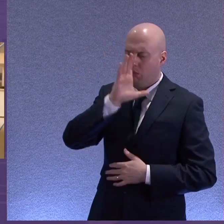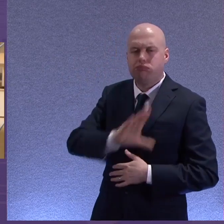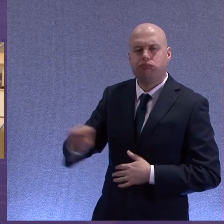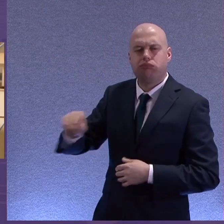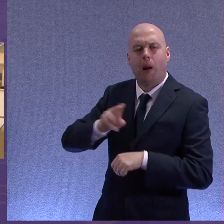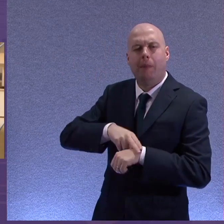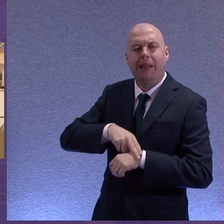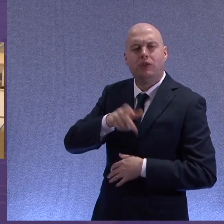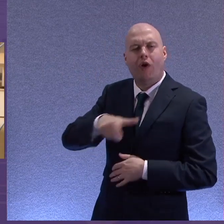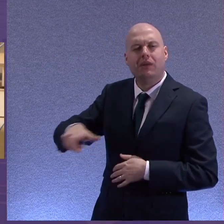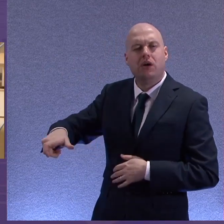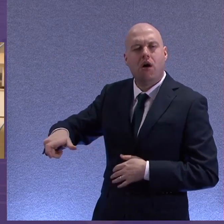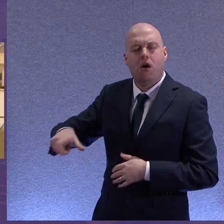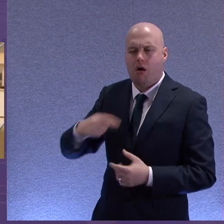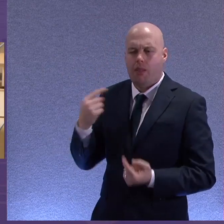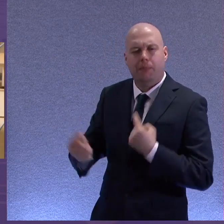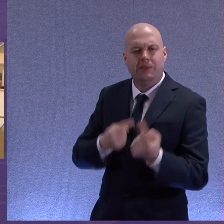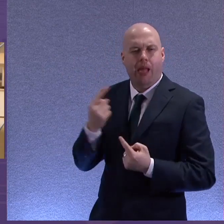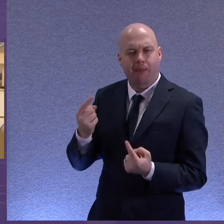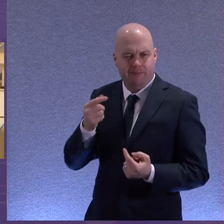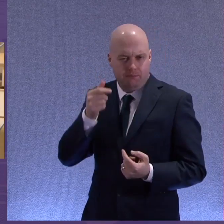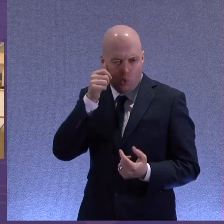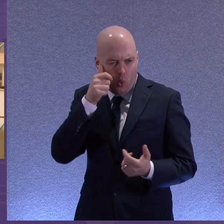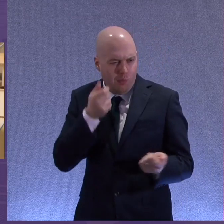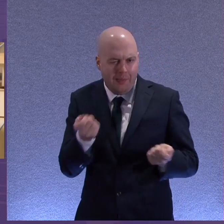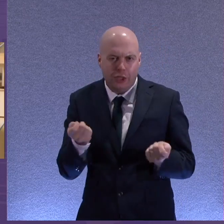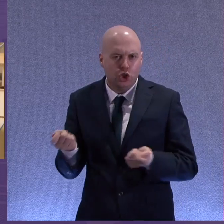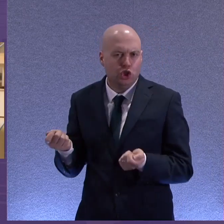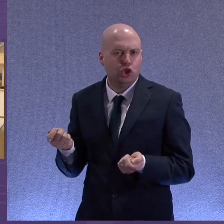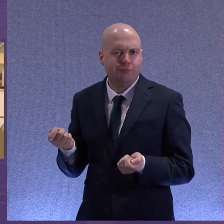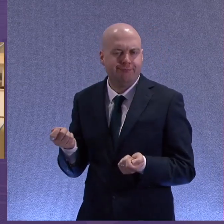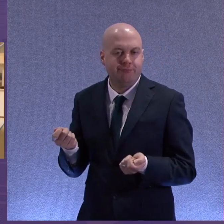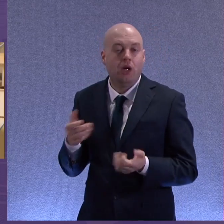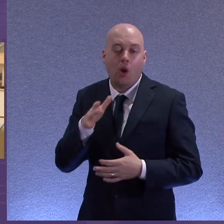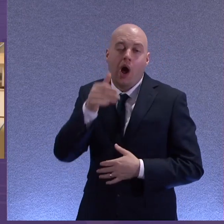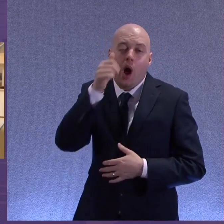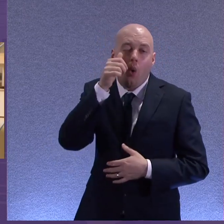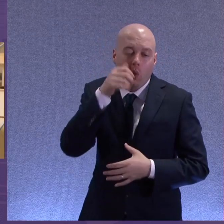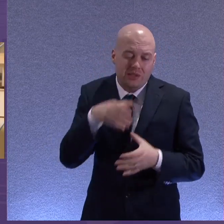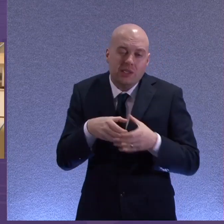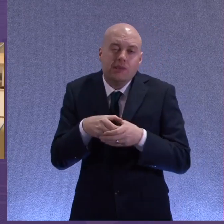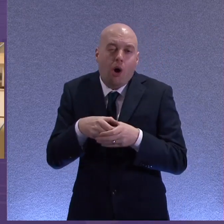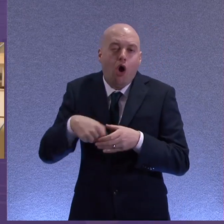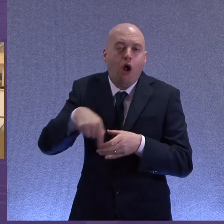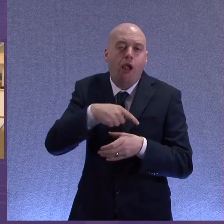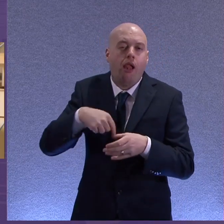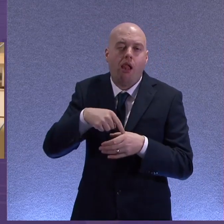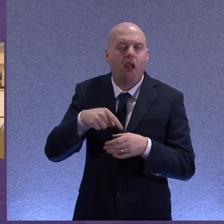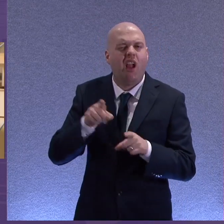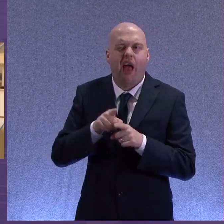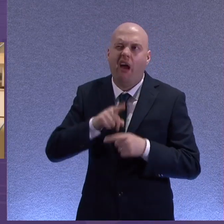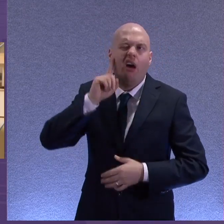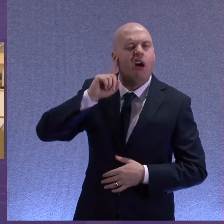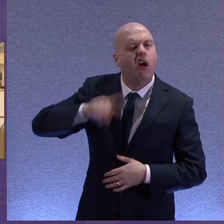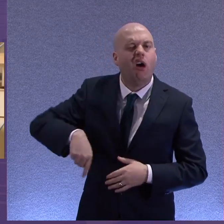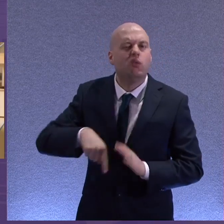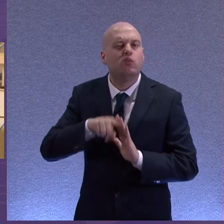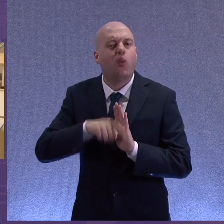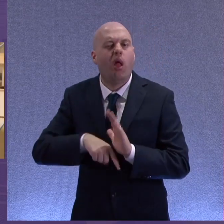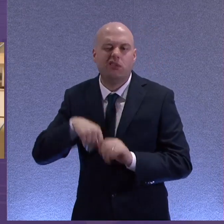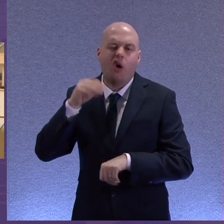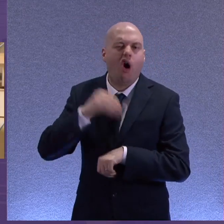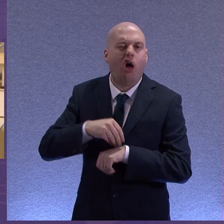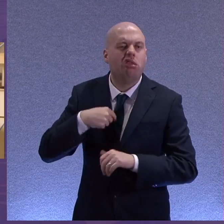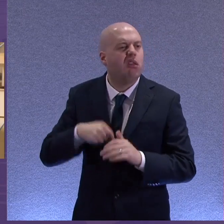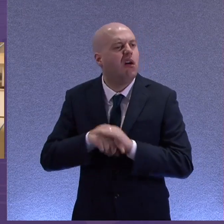the minority of cases, and I expect it to be a tiny minority of cases that are flagrantly breaching the rules with no consideration